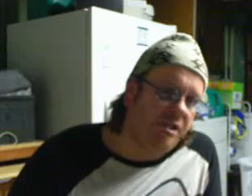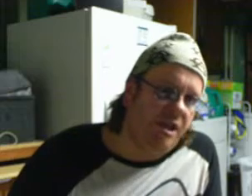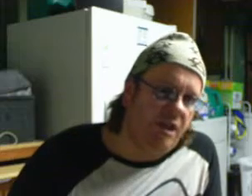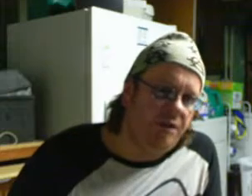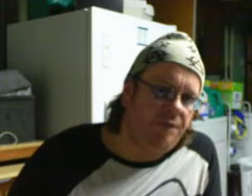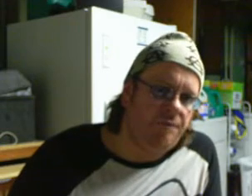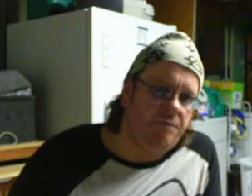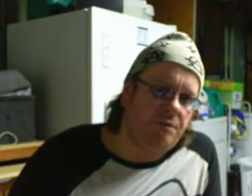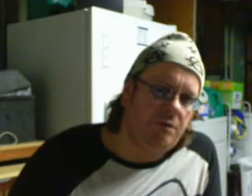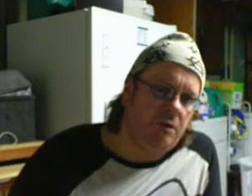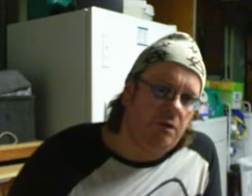then